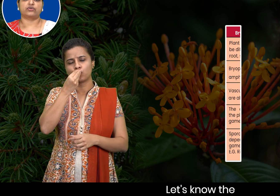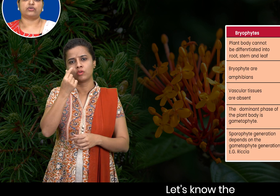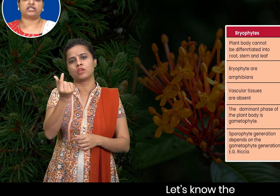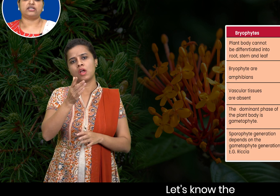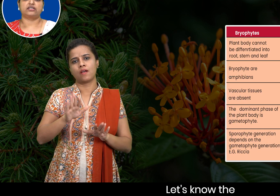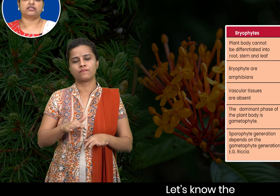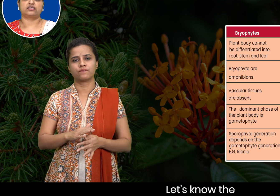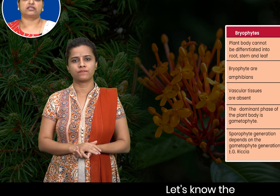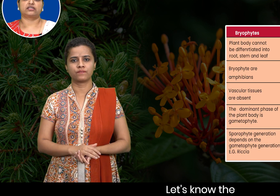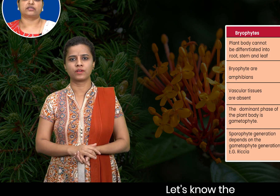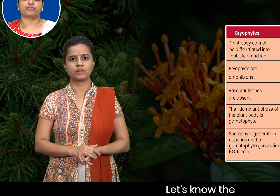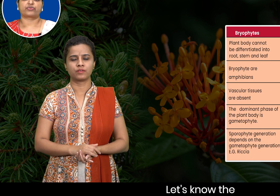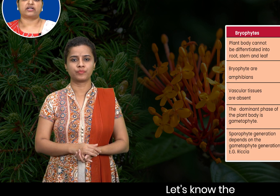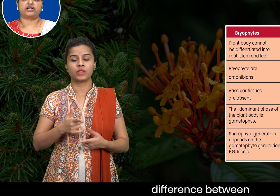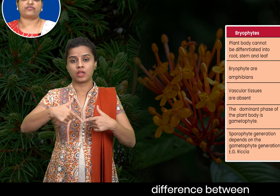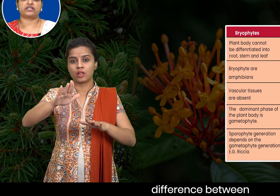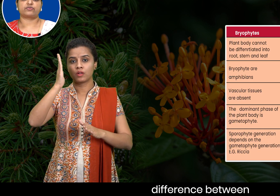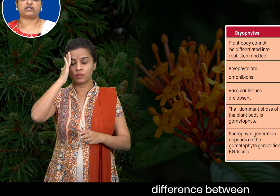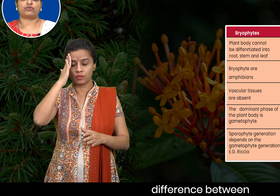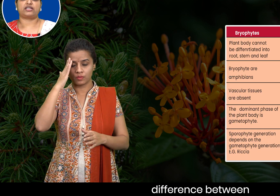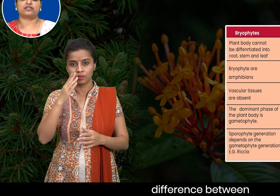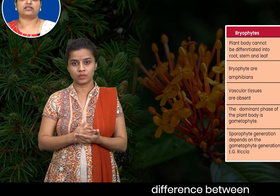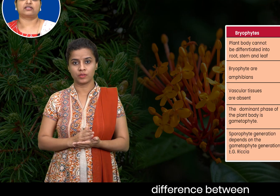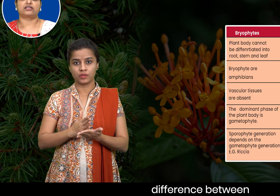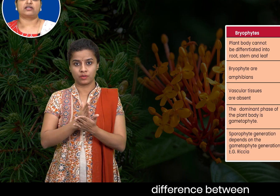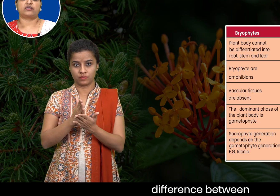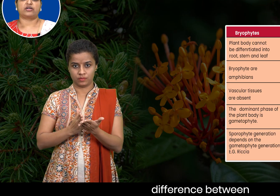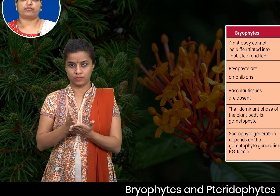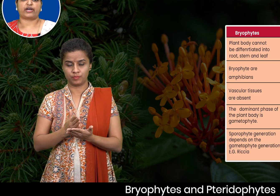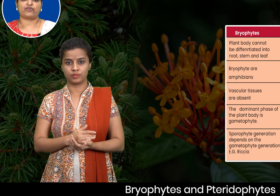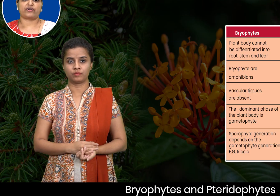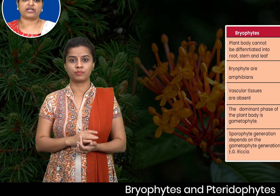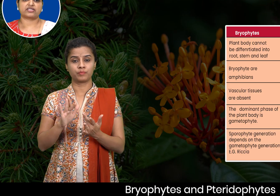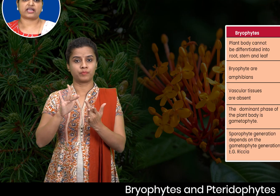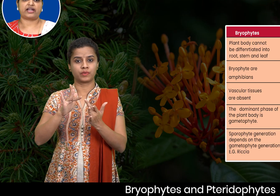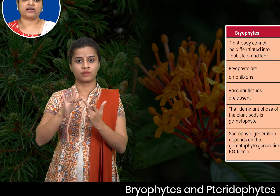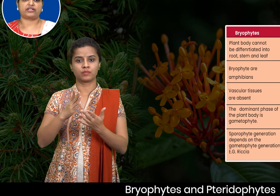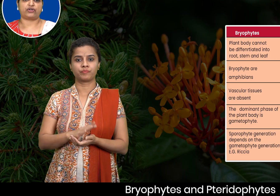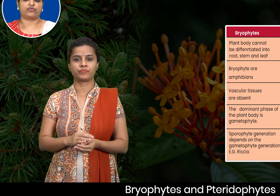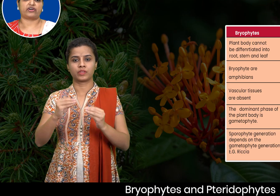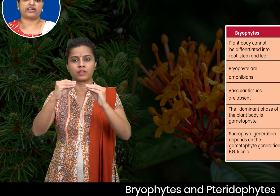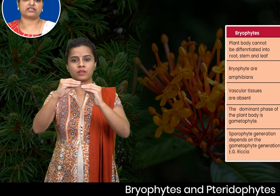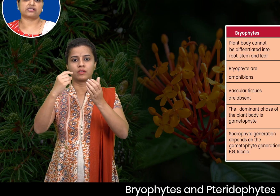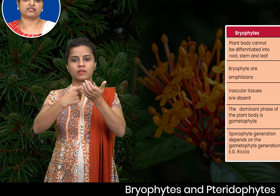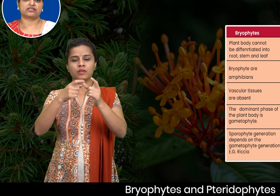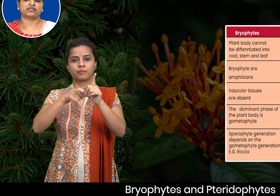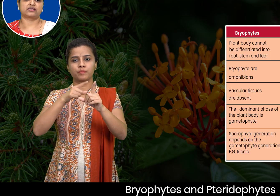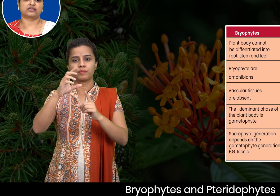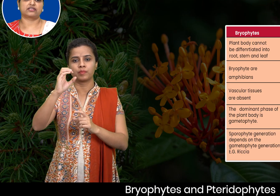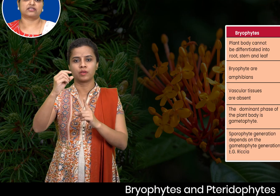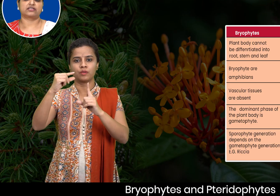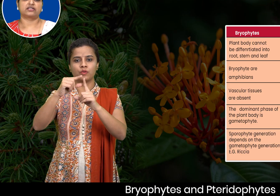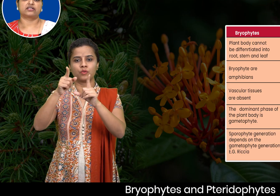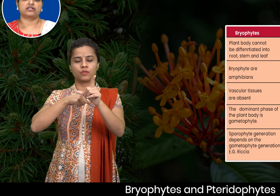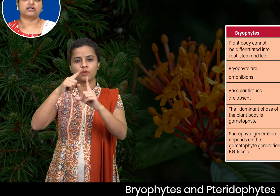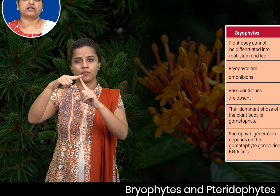Let's know the difference between bryophytes and pteridophytes